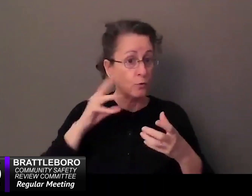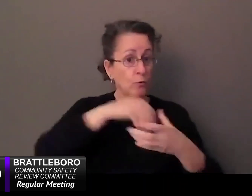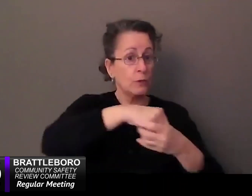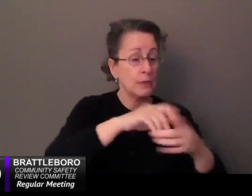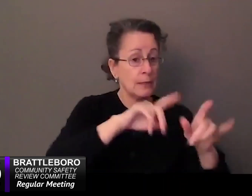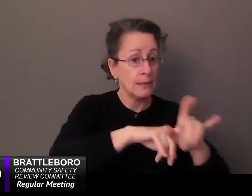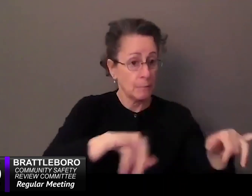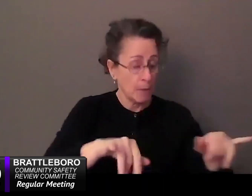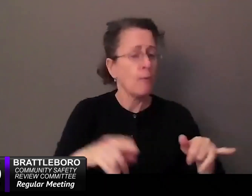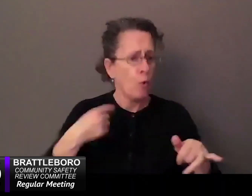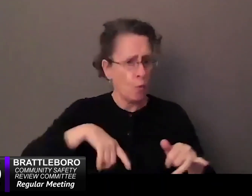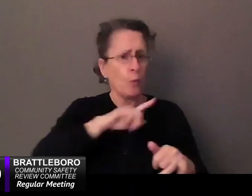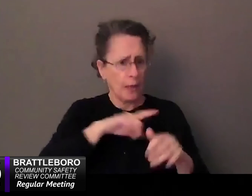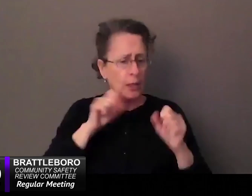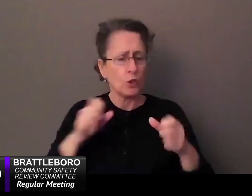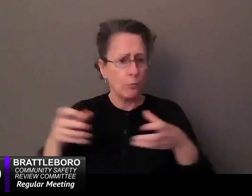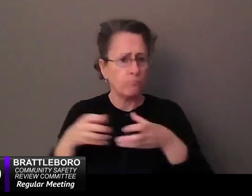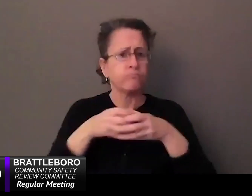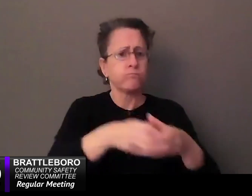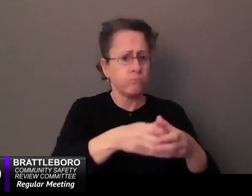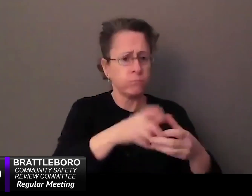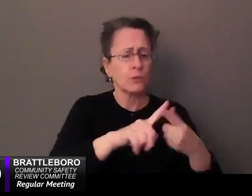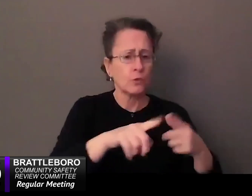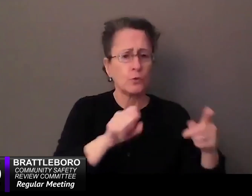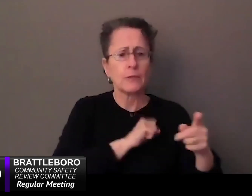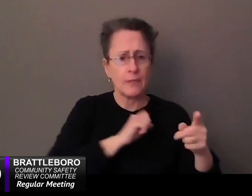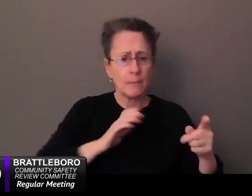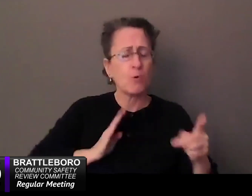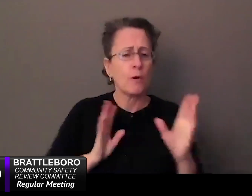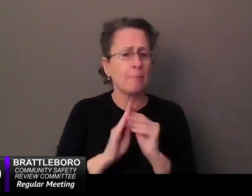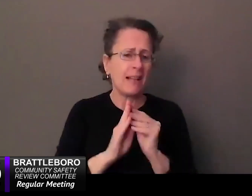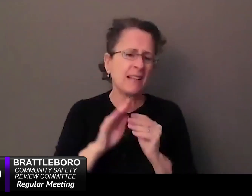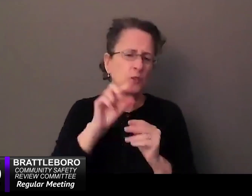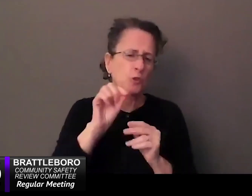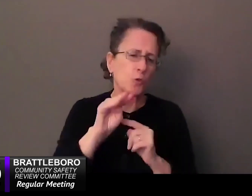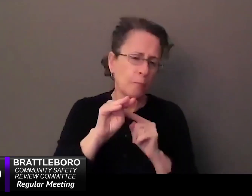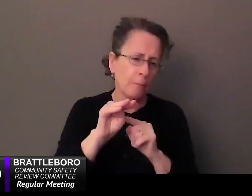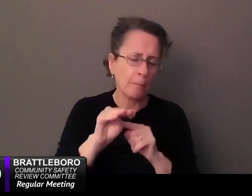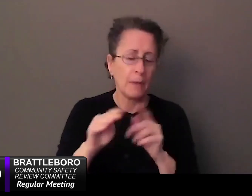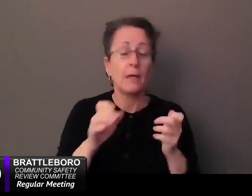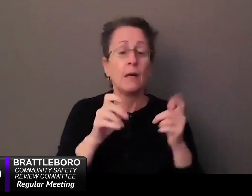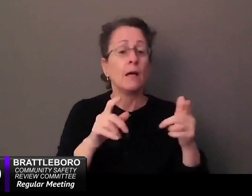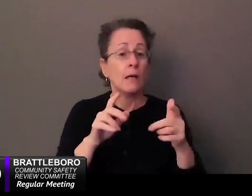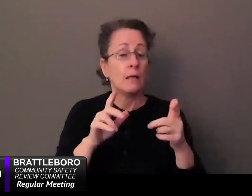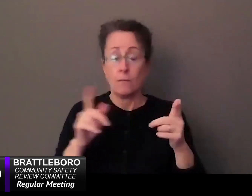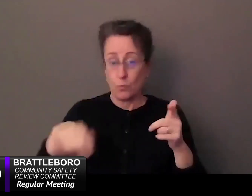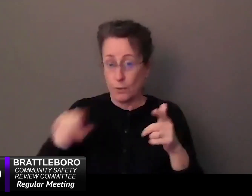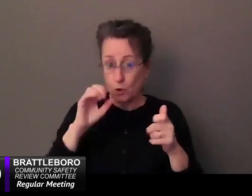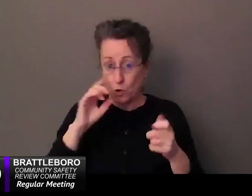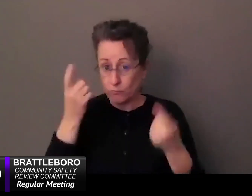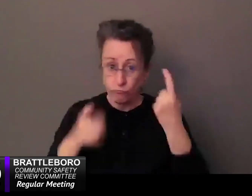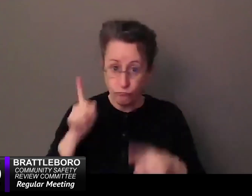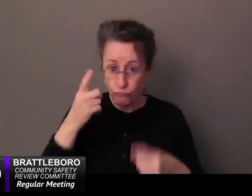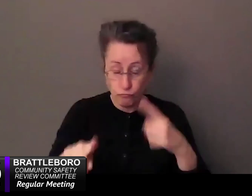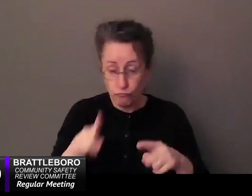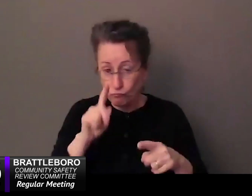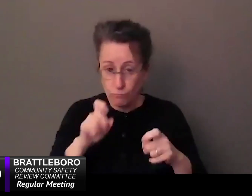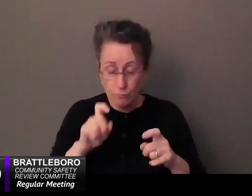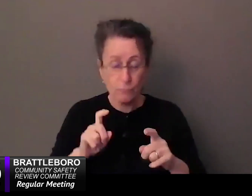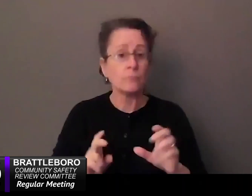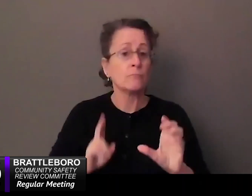time and make a decision as a committee to join that meeting. And that's complicated with open meeting law, and we'd have to make a lot